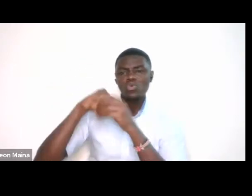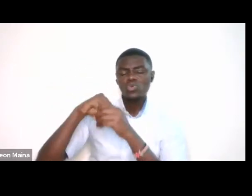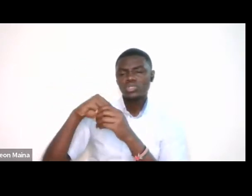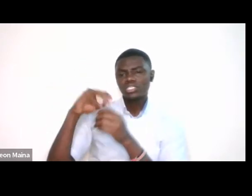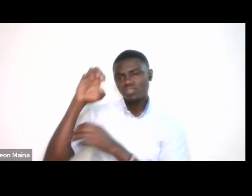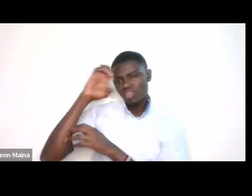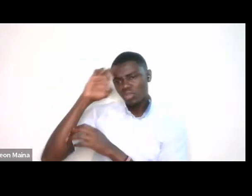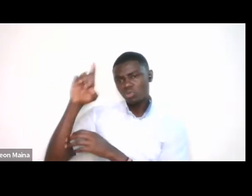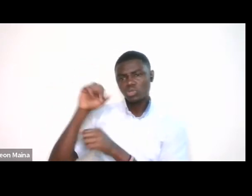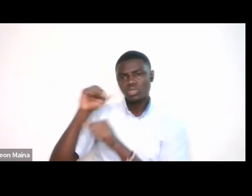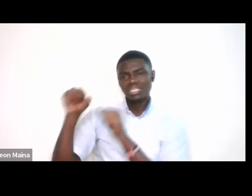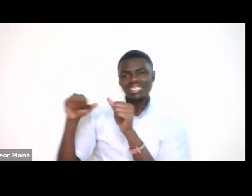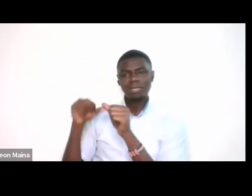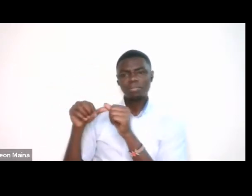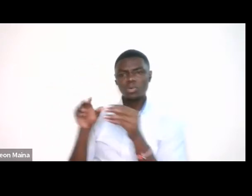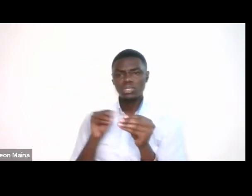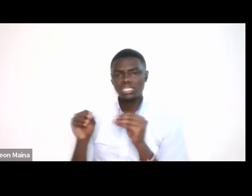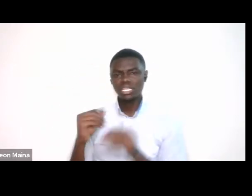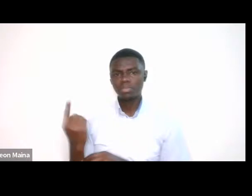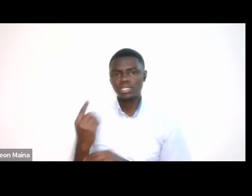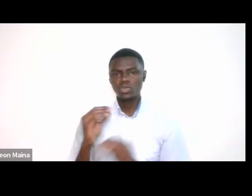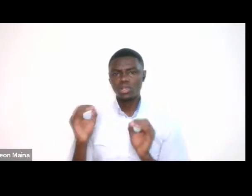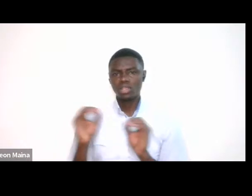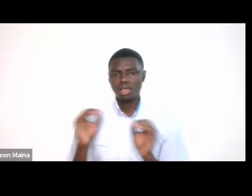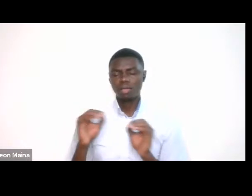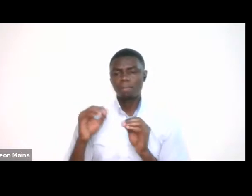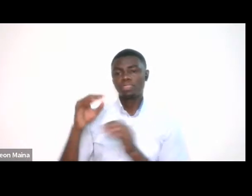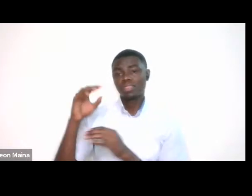disability. Inclusive education